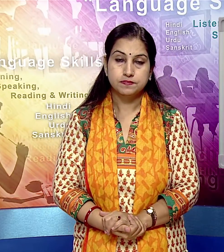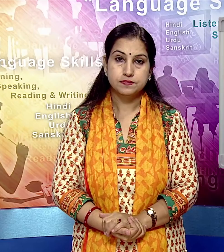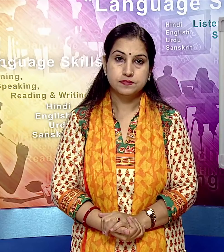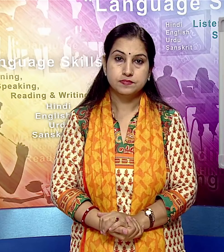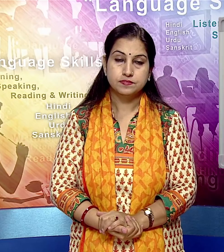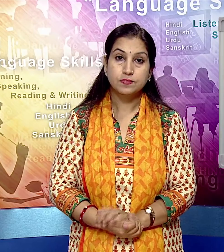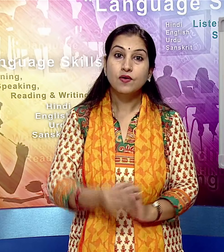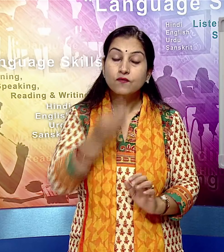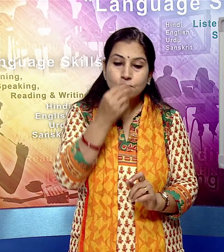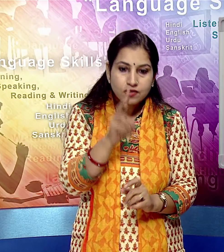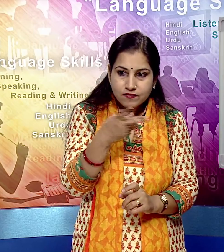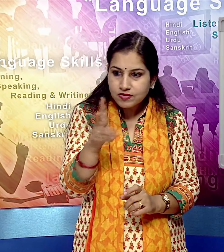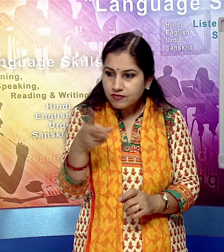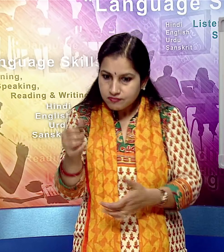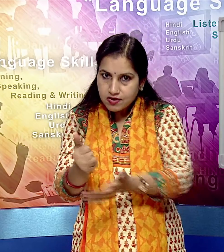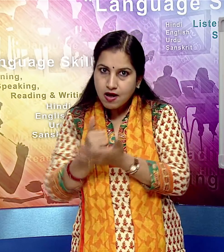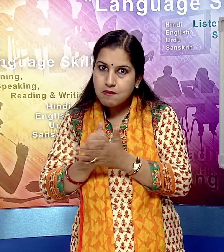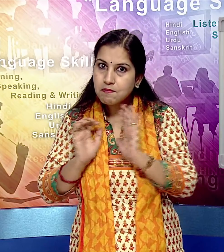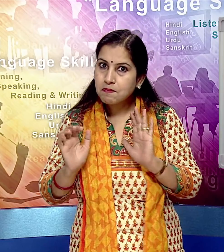get variety in food,